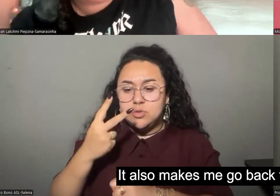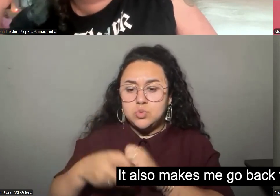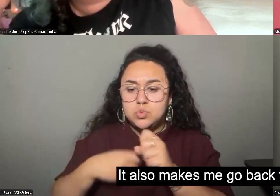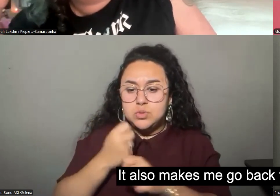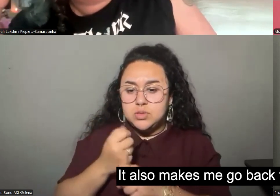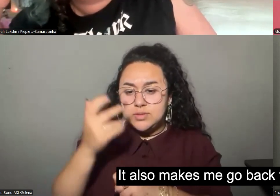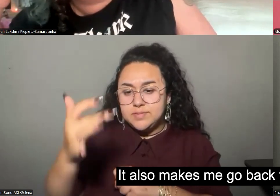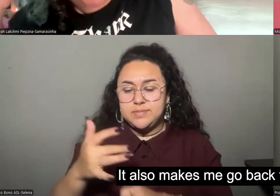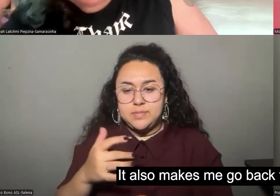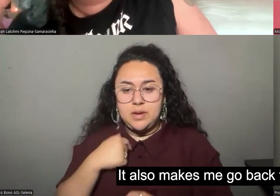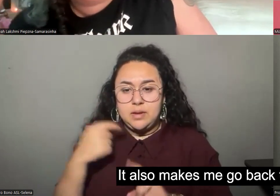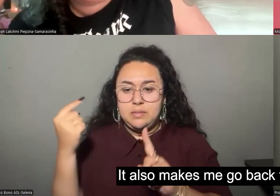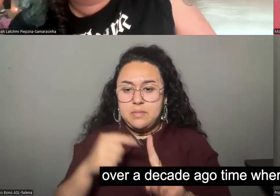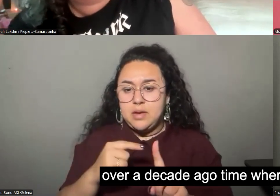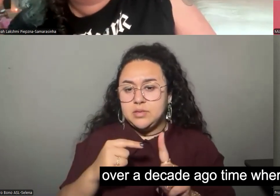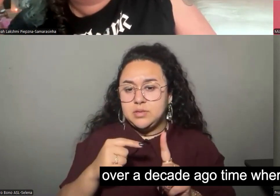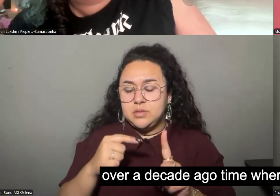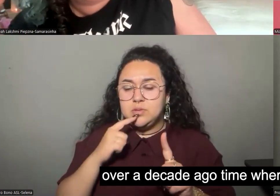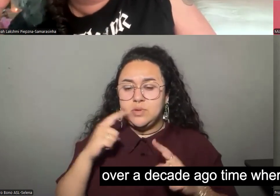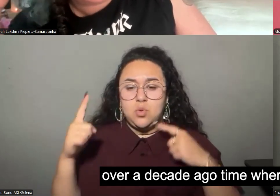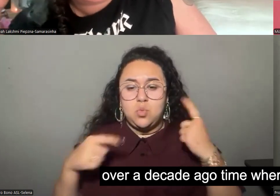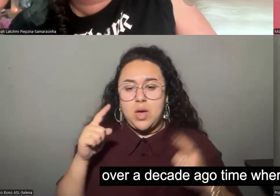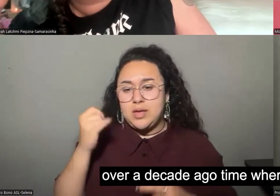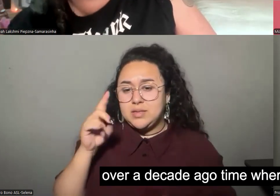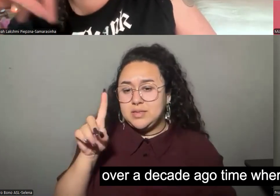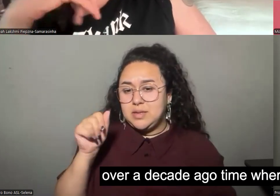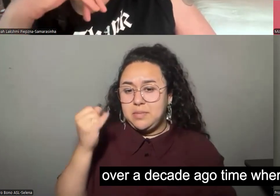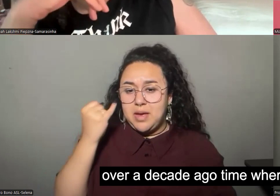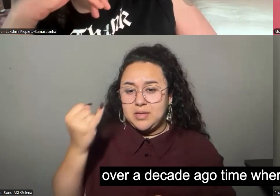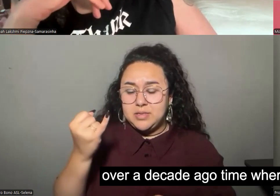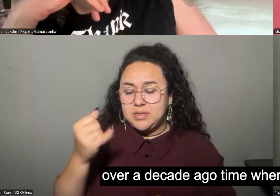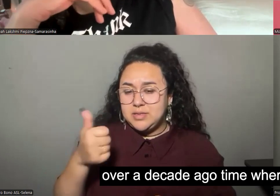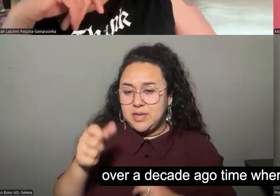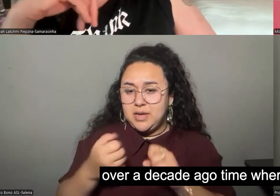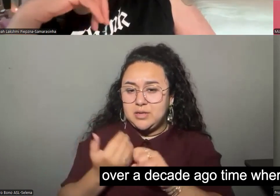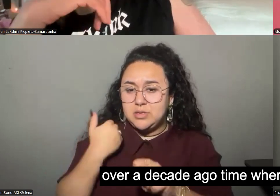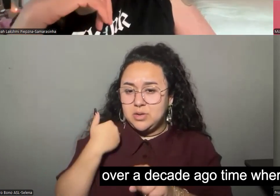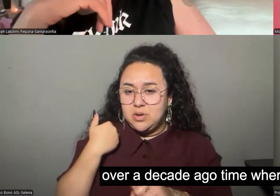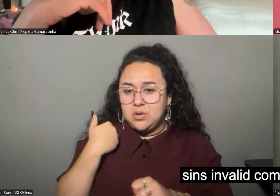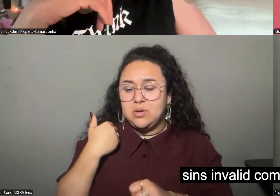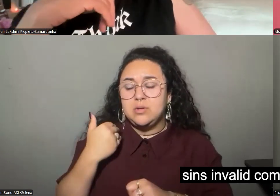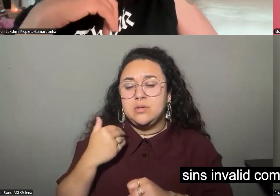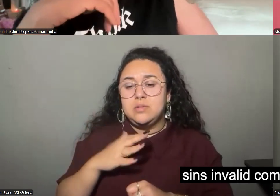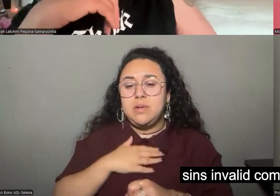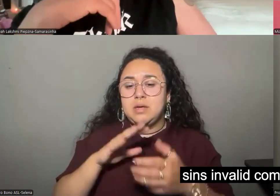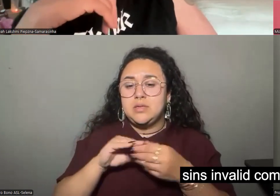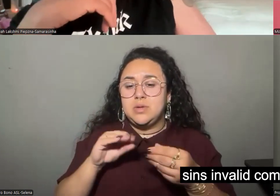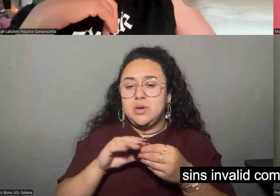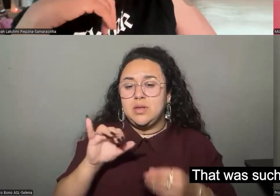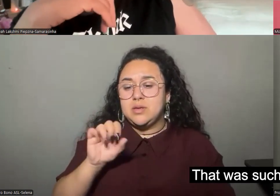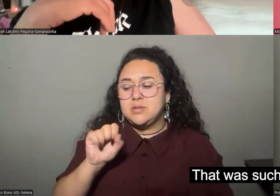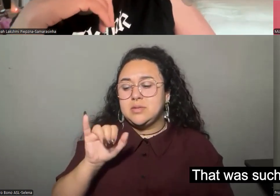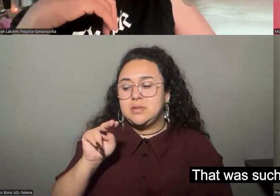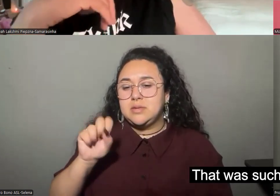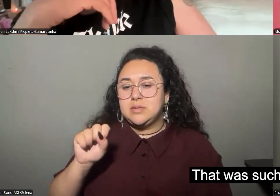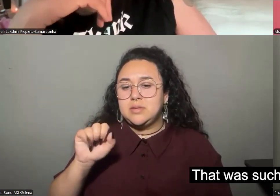me go back to like, wild disabled idea over a decade ago time where one of my stories is also like Sins Invalid comes to